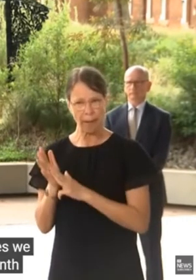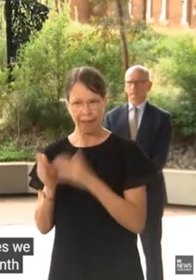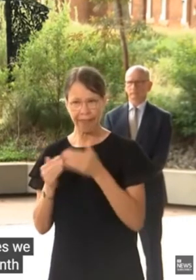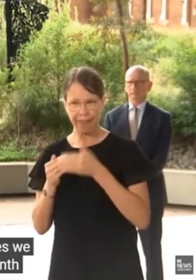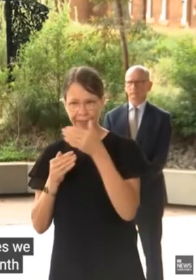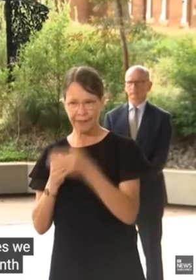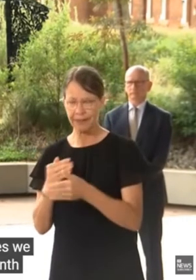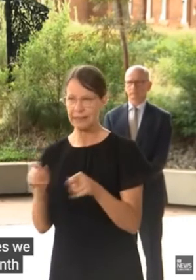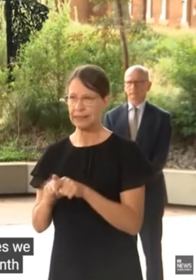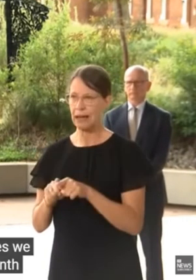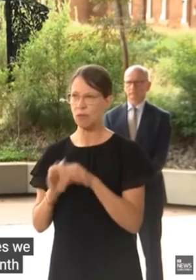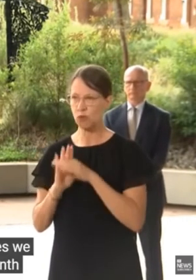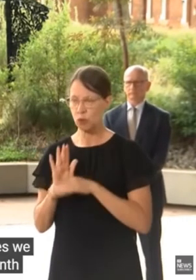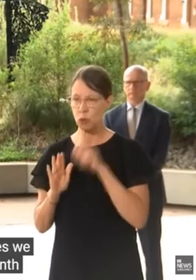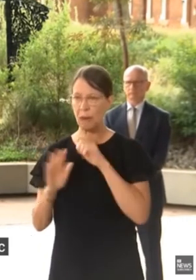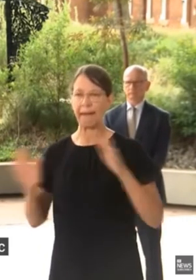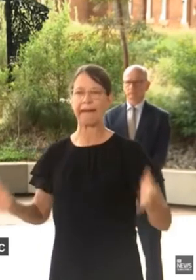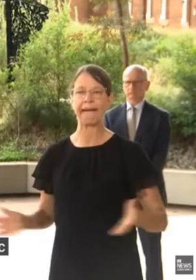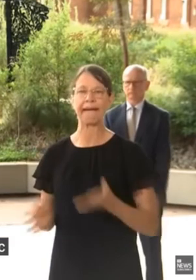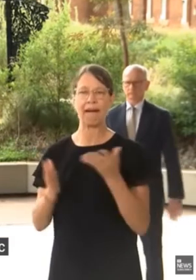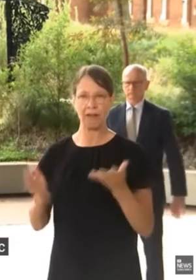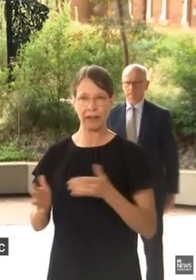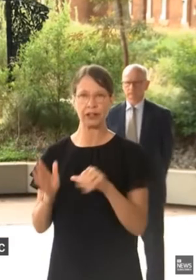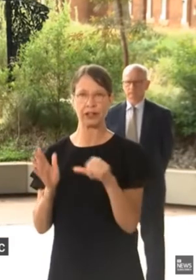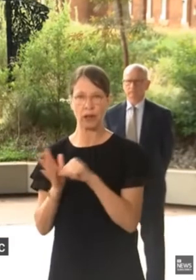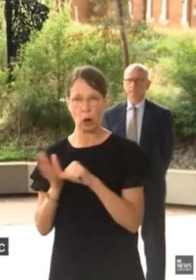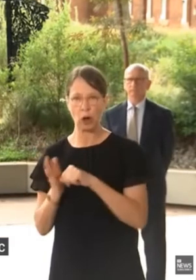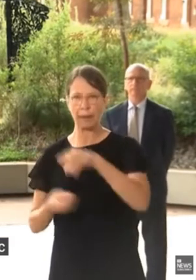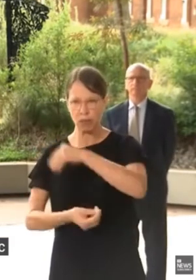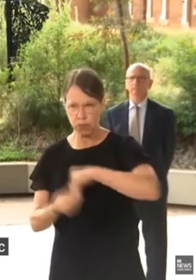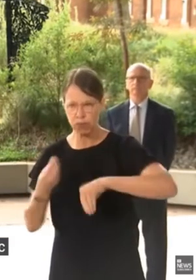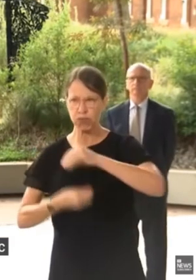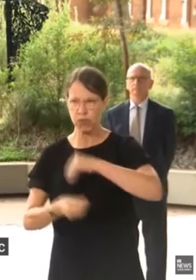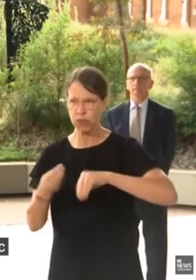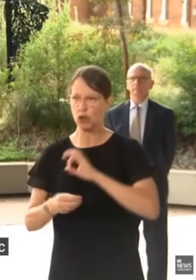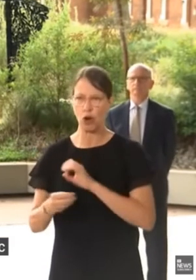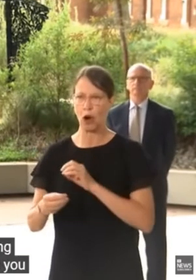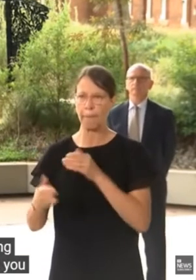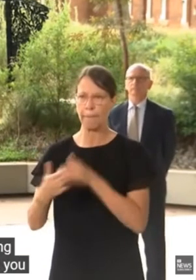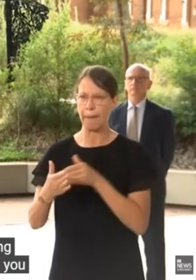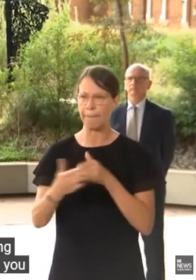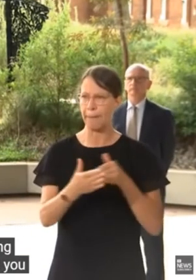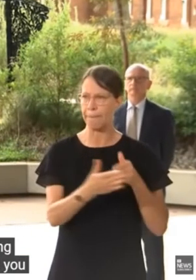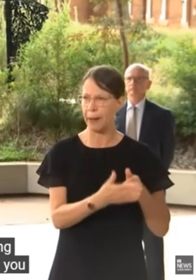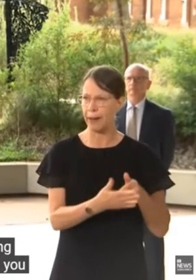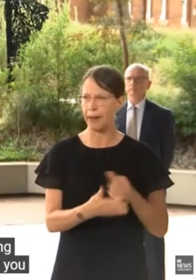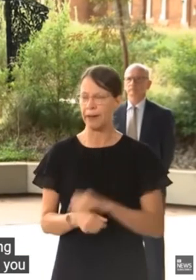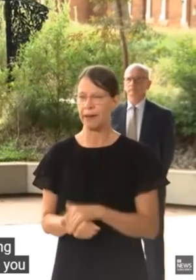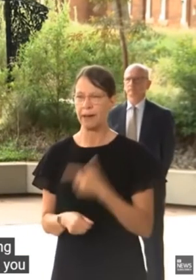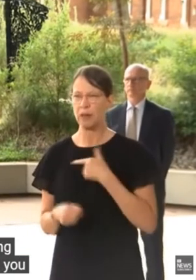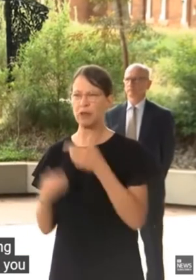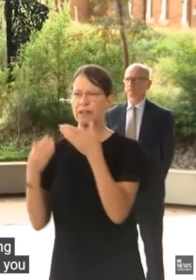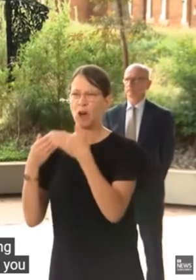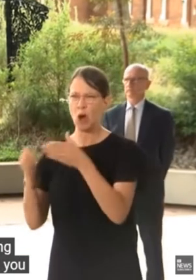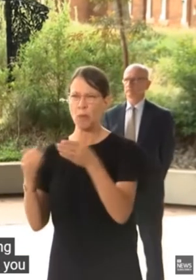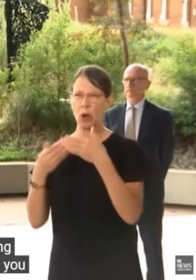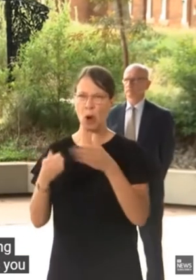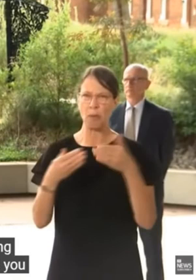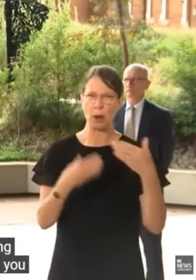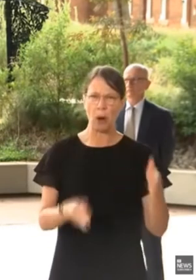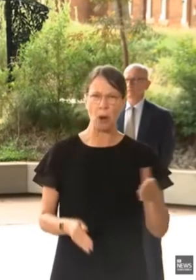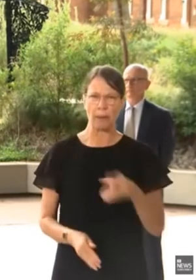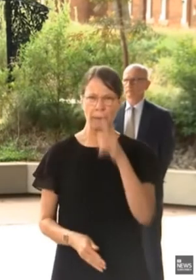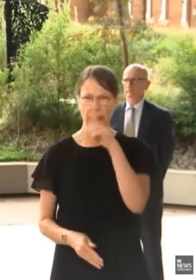economic activity, not impede it. Because by instilling confidence that the measures you have in place will have people go out to